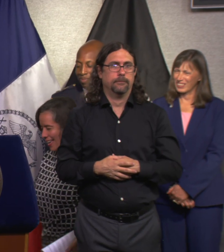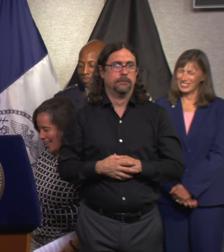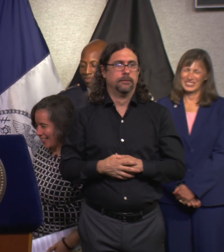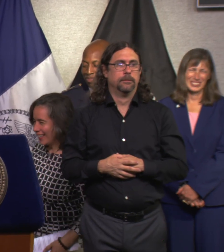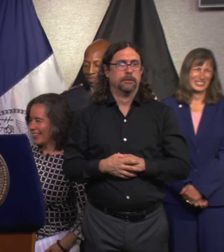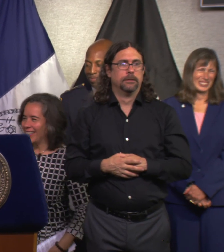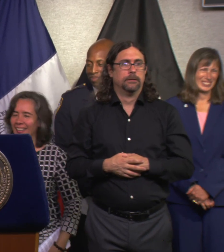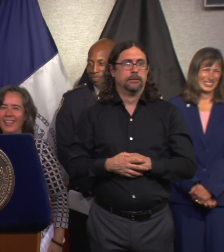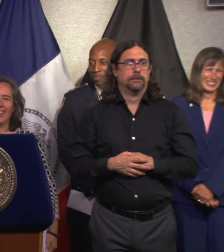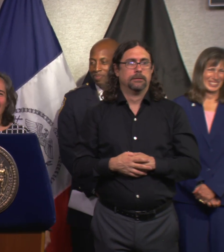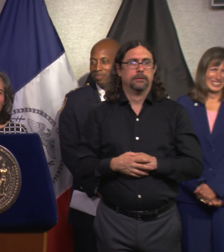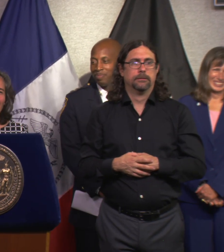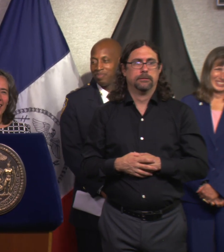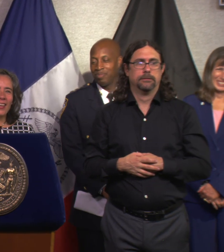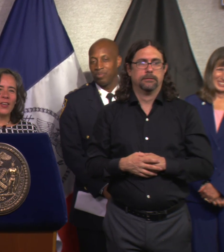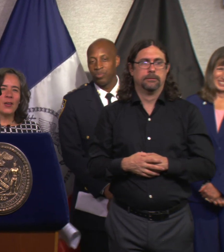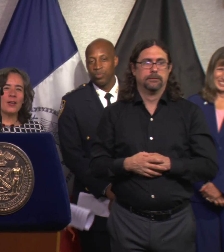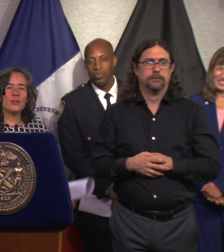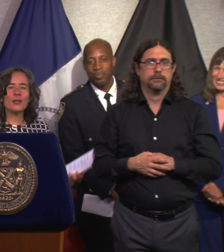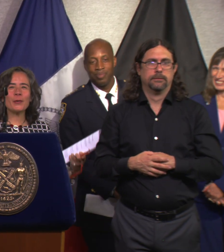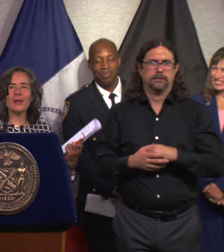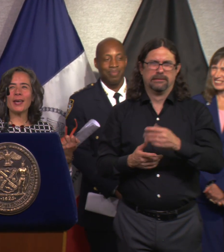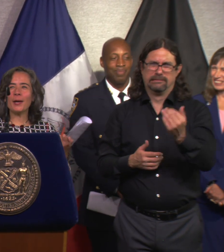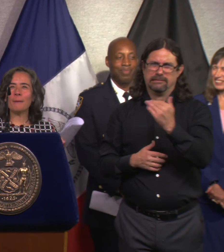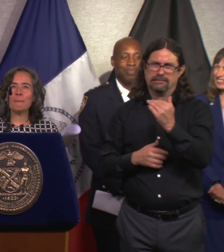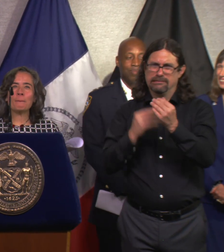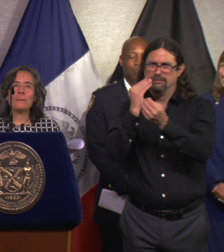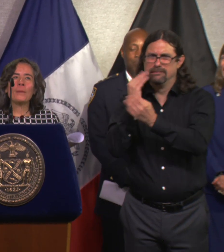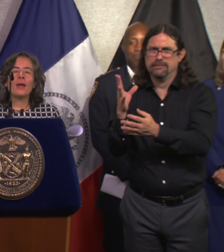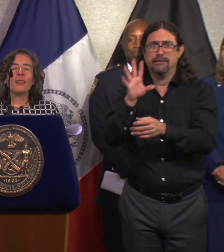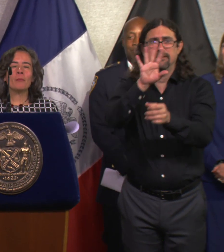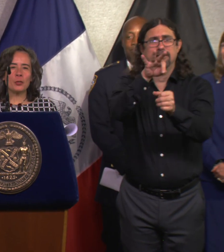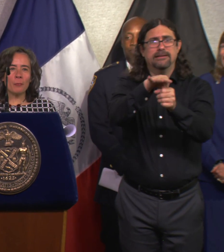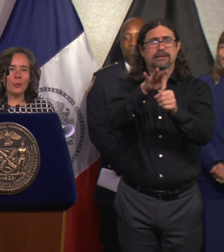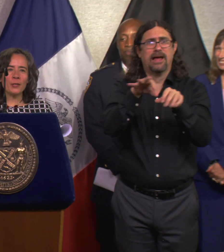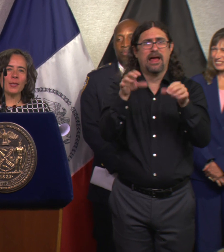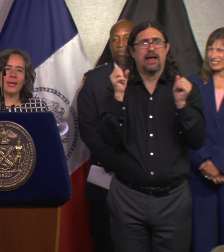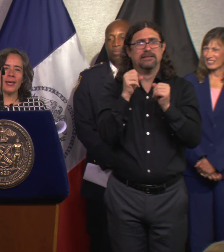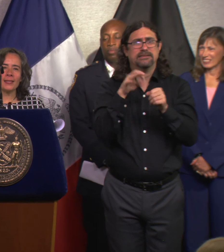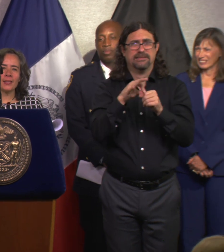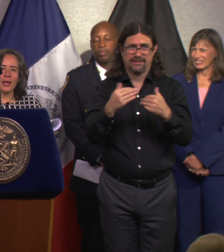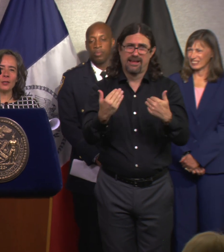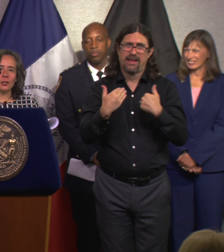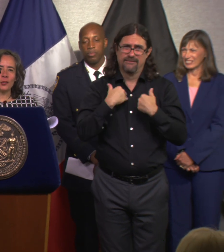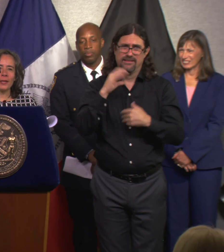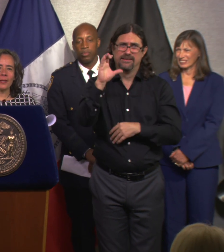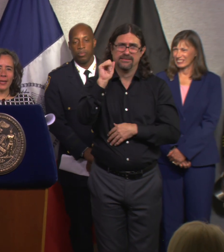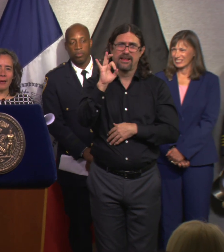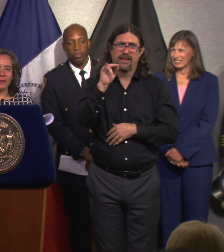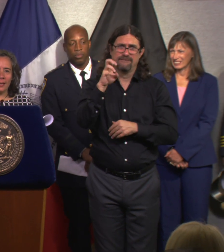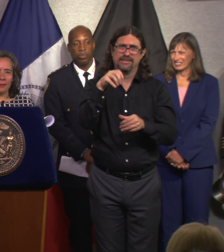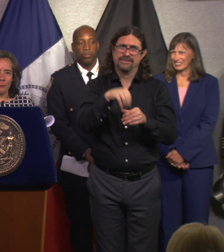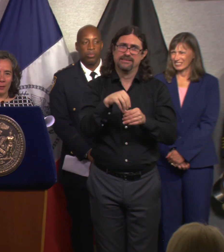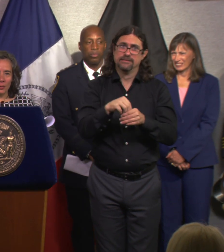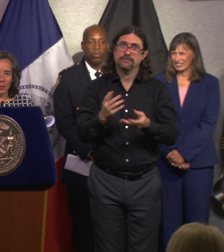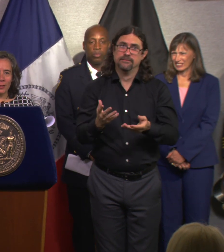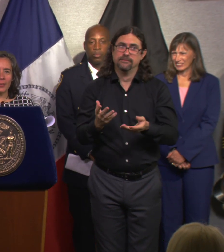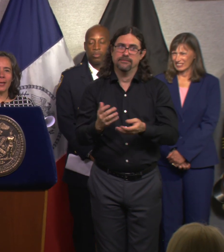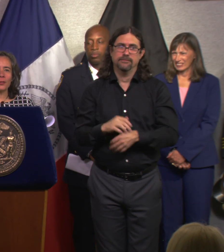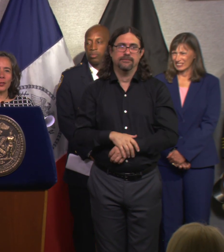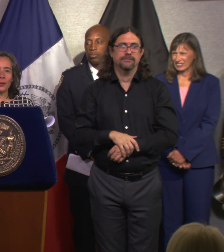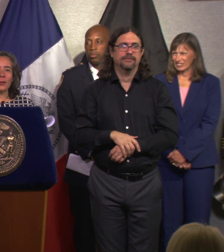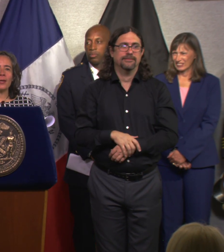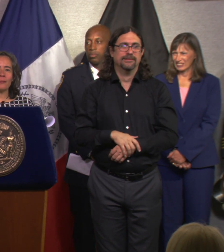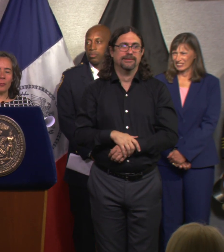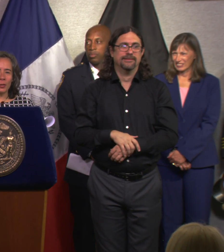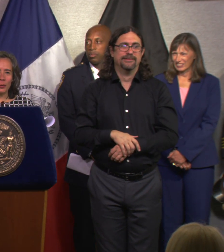want to clarify that, just for the viewers? So the most important thing is not to drink caffeinated beverages.